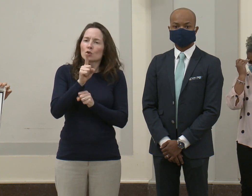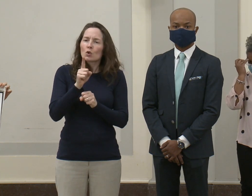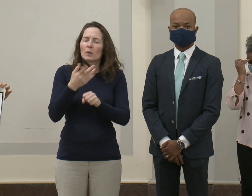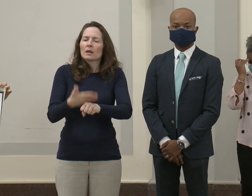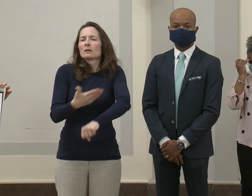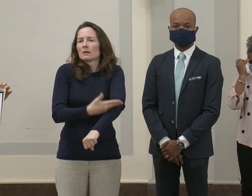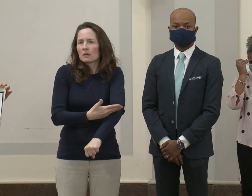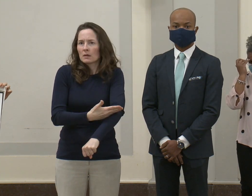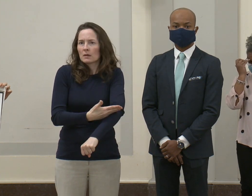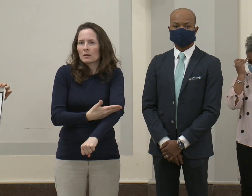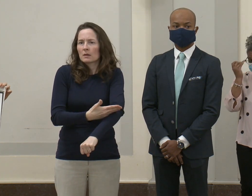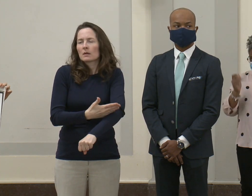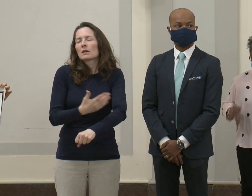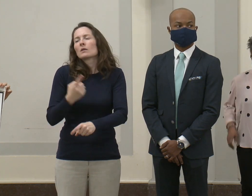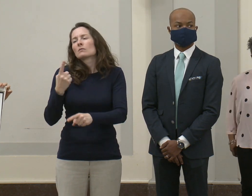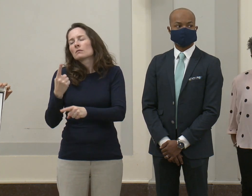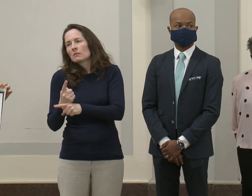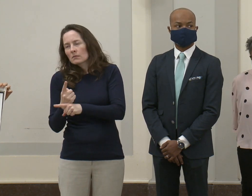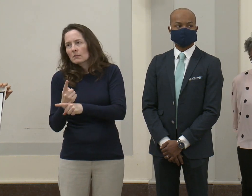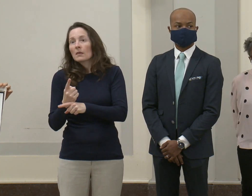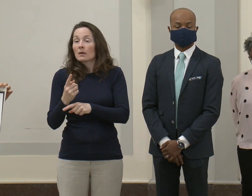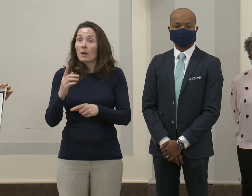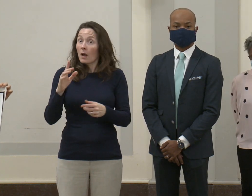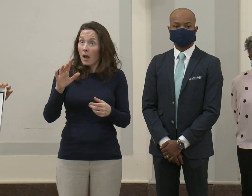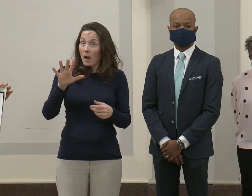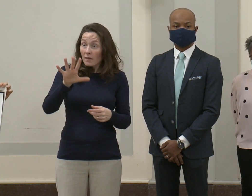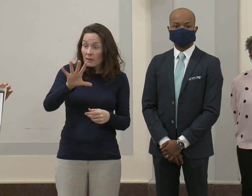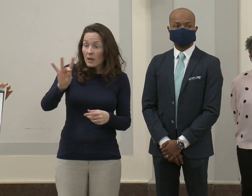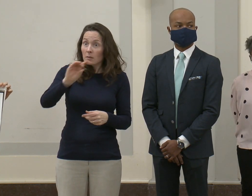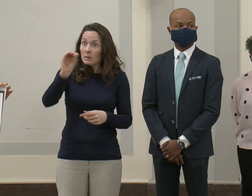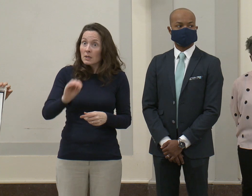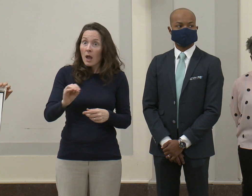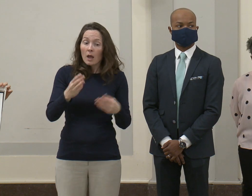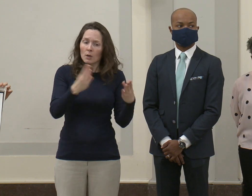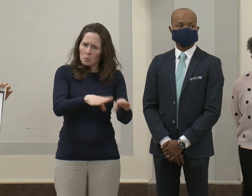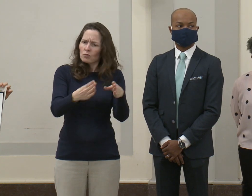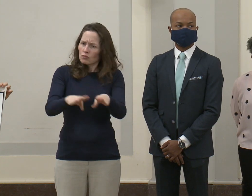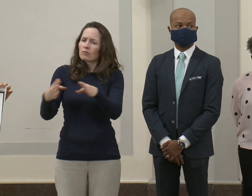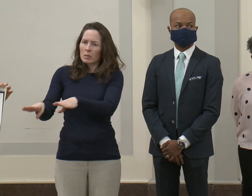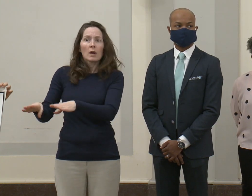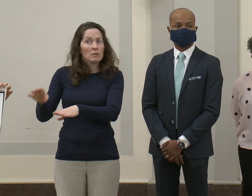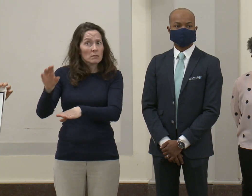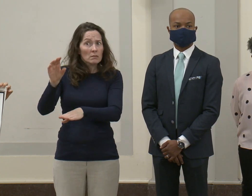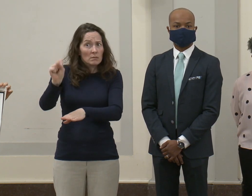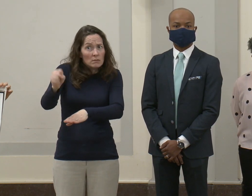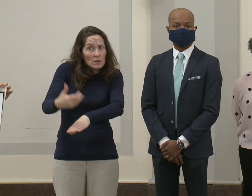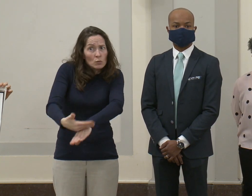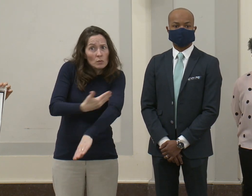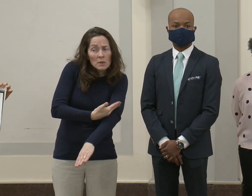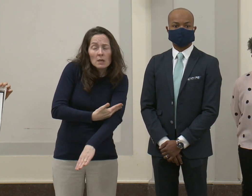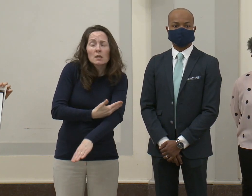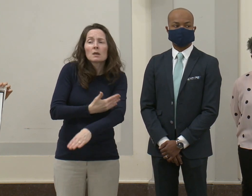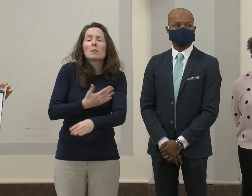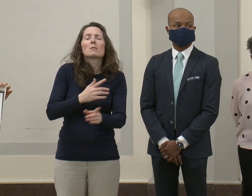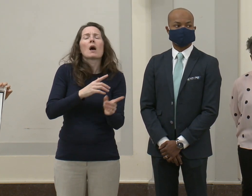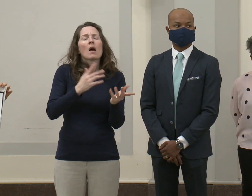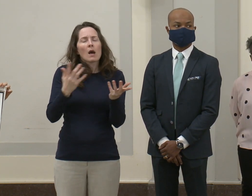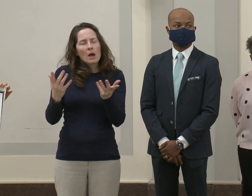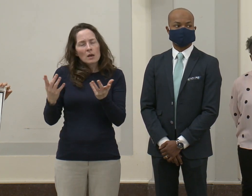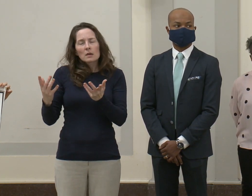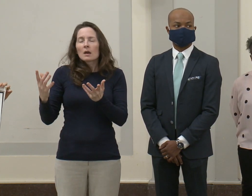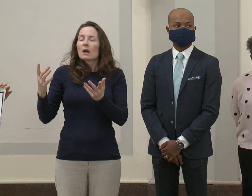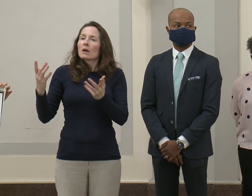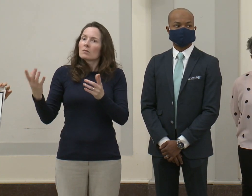clearance rate for Baltimore City is a big improvement. Yes, going out and getting the amounts of gun arrests that they are getting is a big